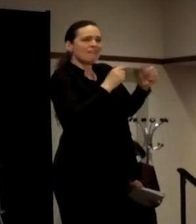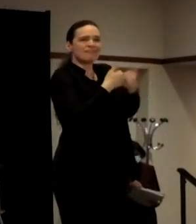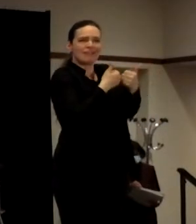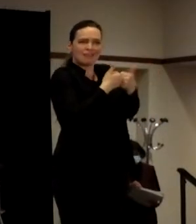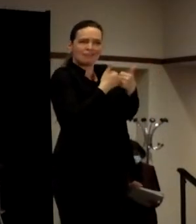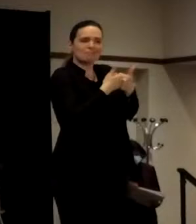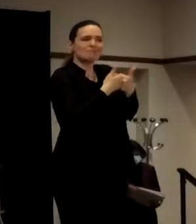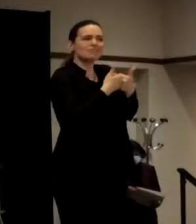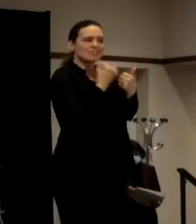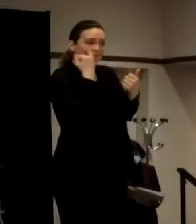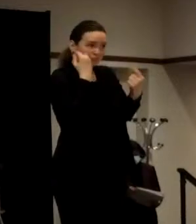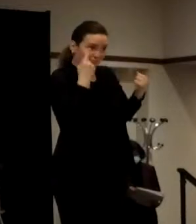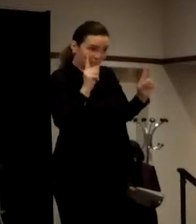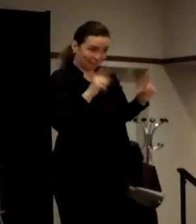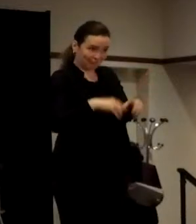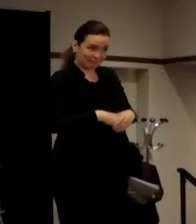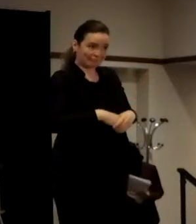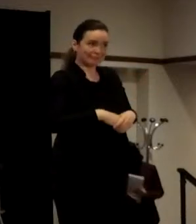is certainly